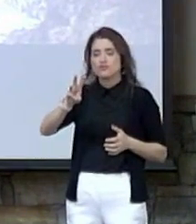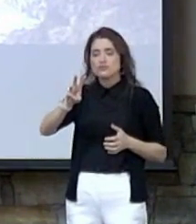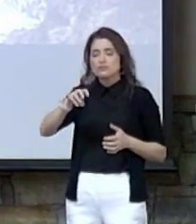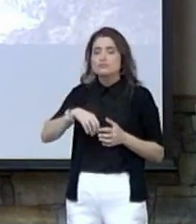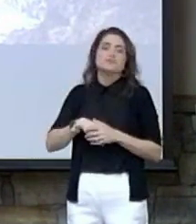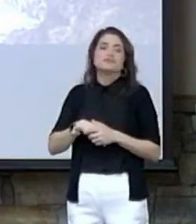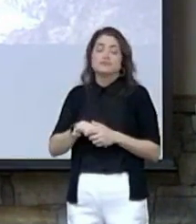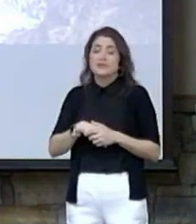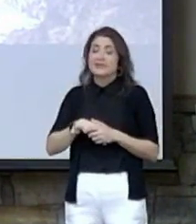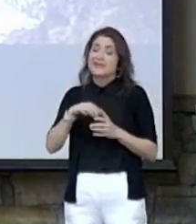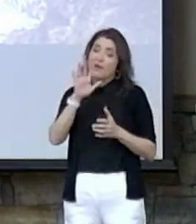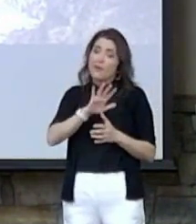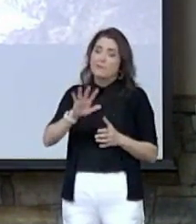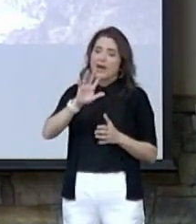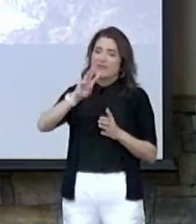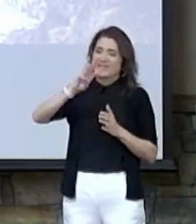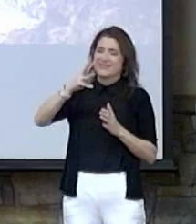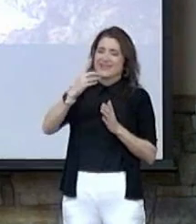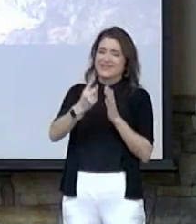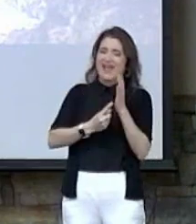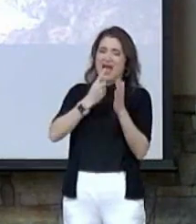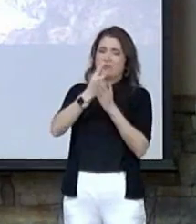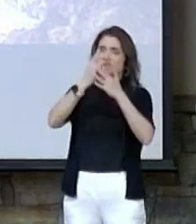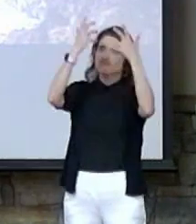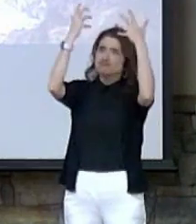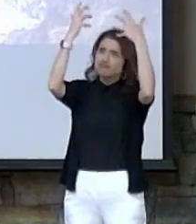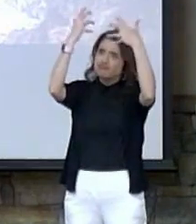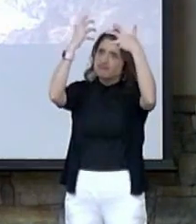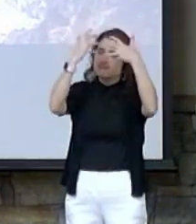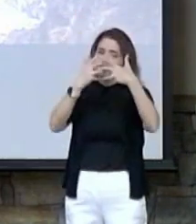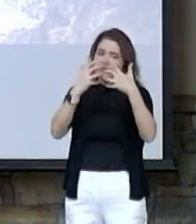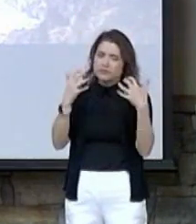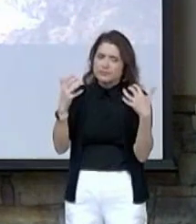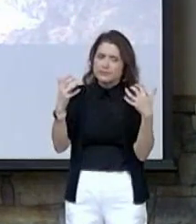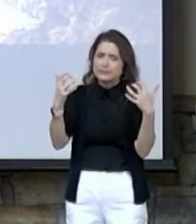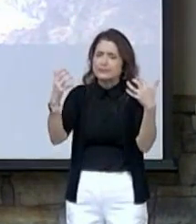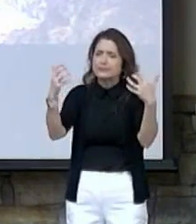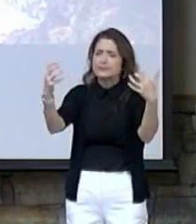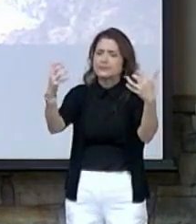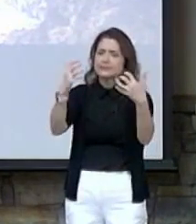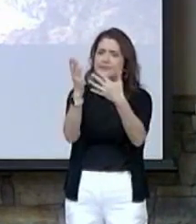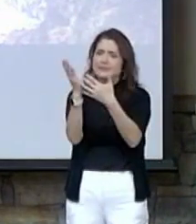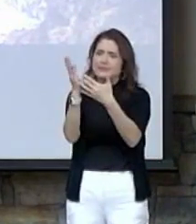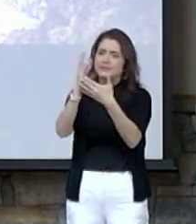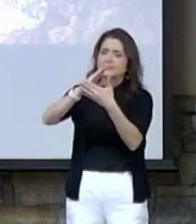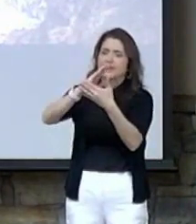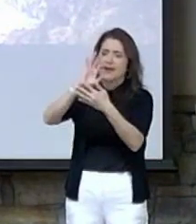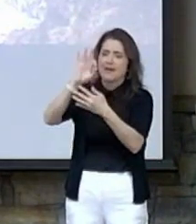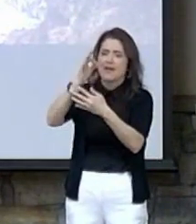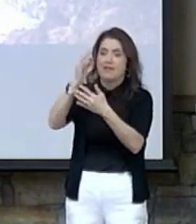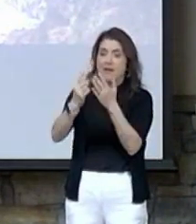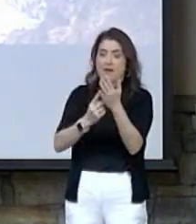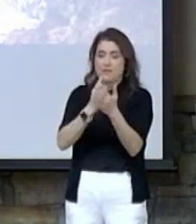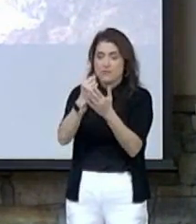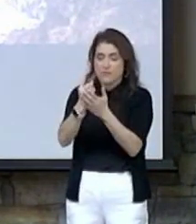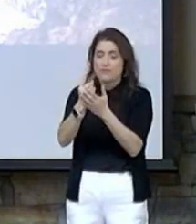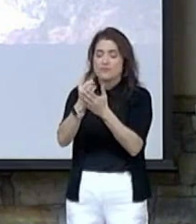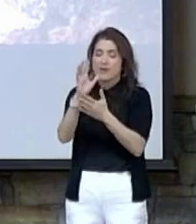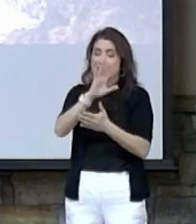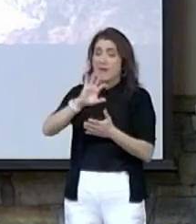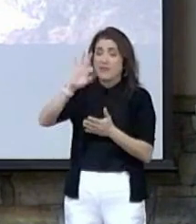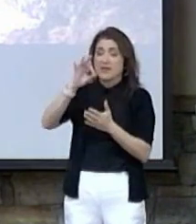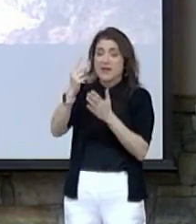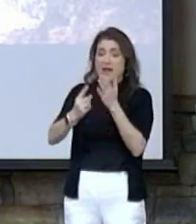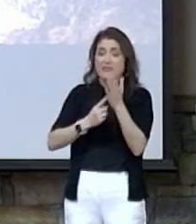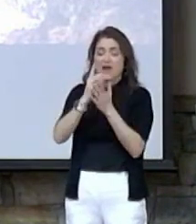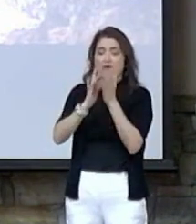Now about the sixth hour, there was darkness over all the land until the ninth hour. And about the ninth hour, Jesus cried out